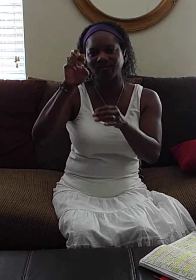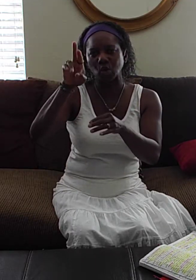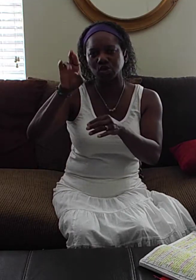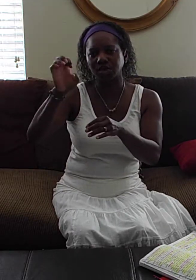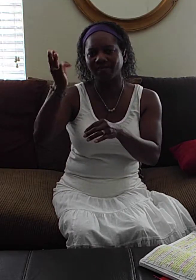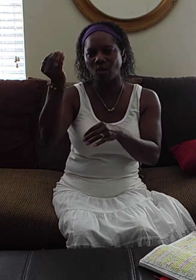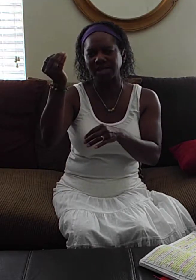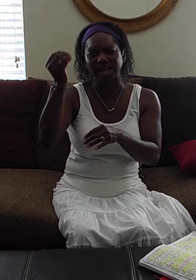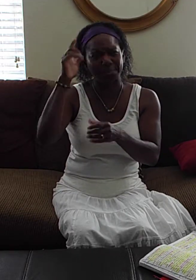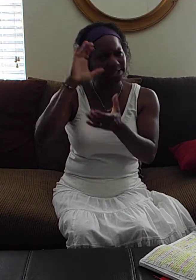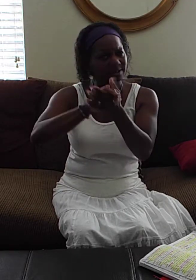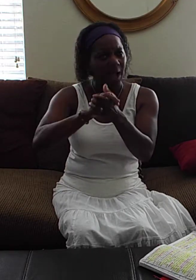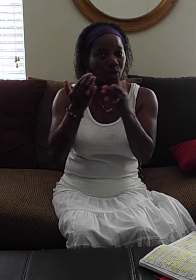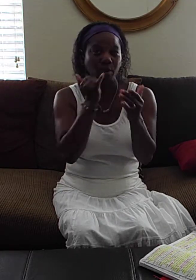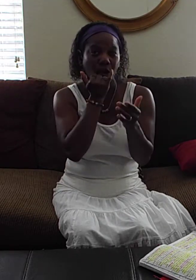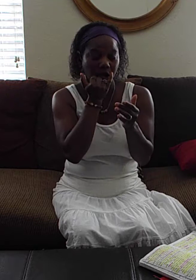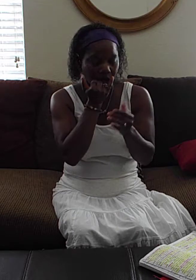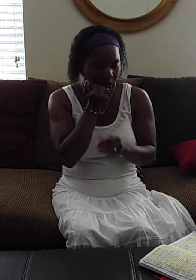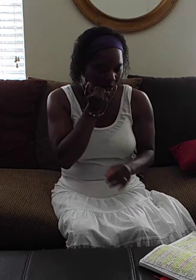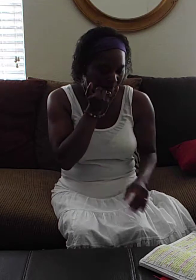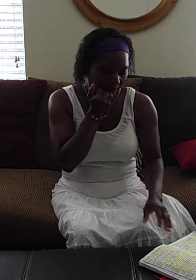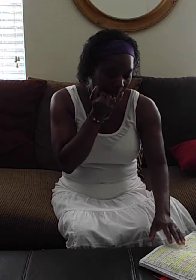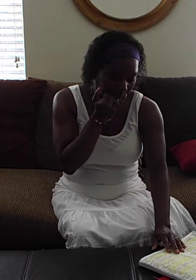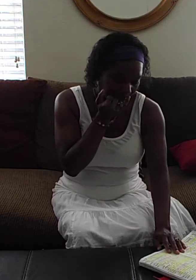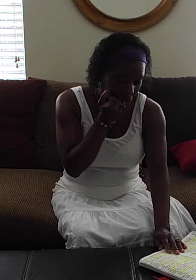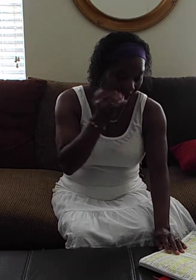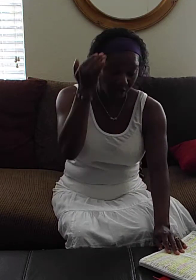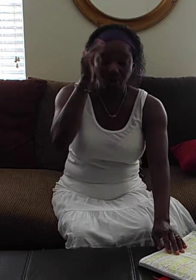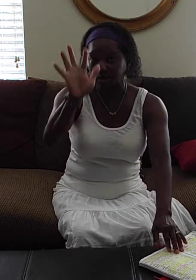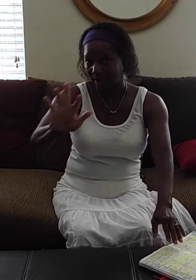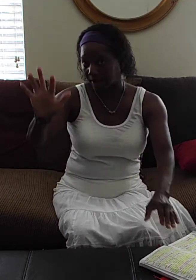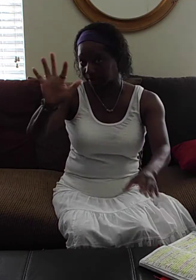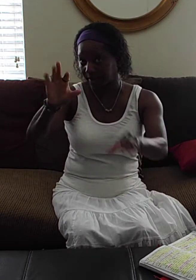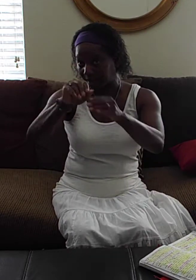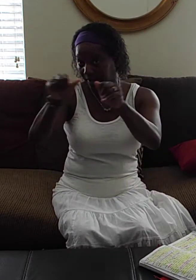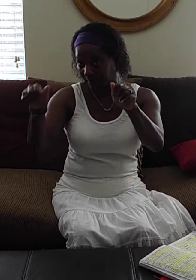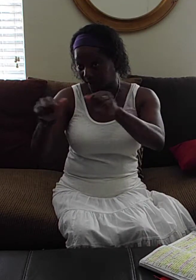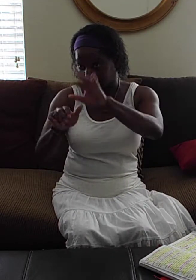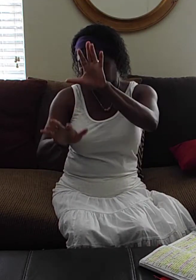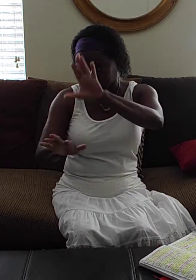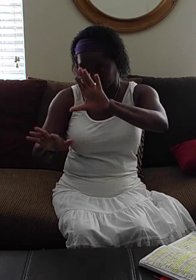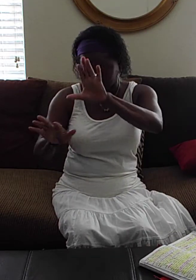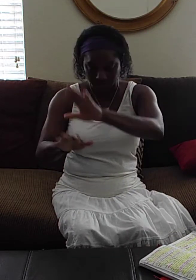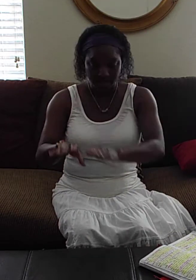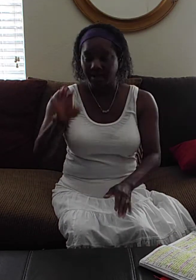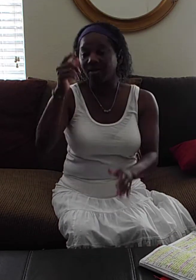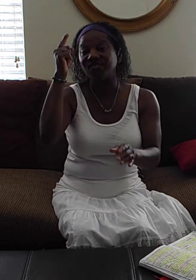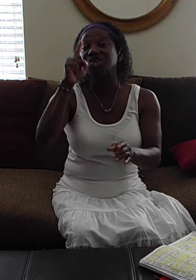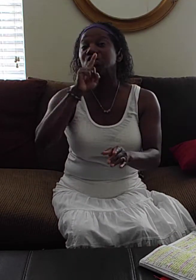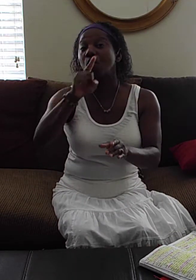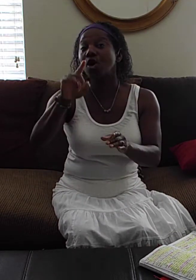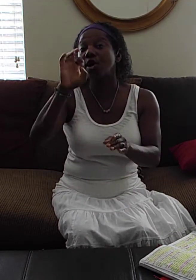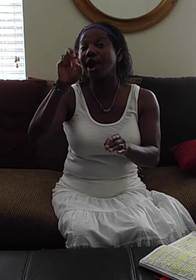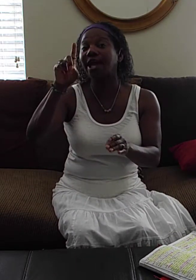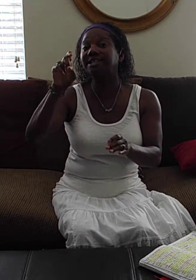verse 14, I believe. I could be wrong, but I know it's about in that area. For sure,